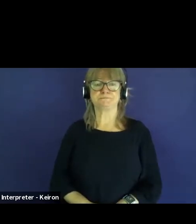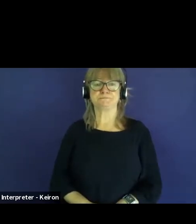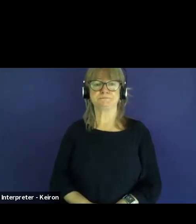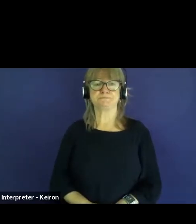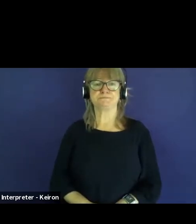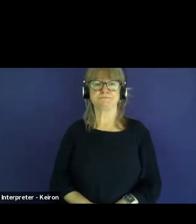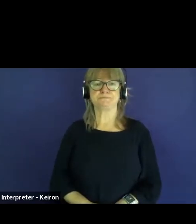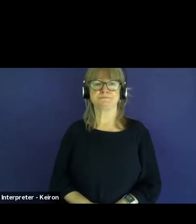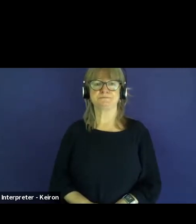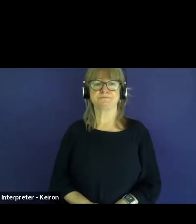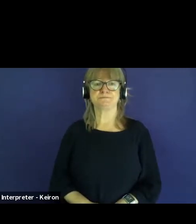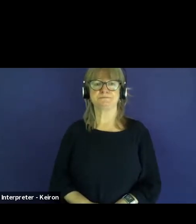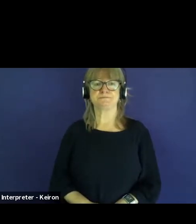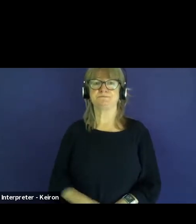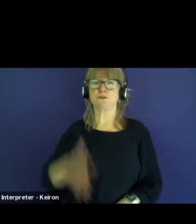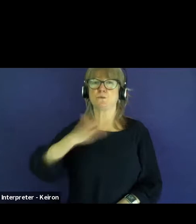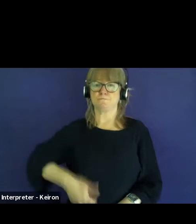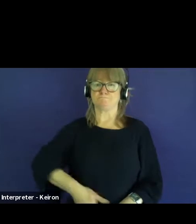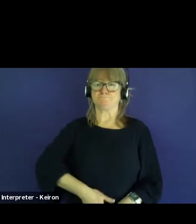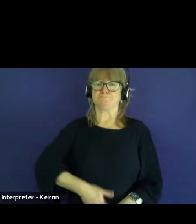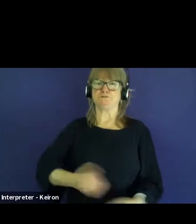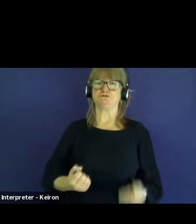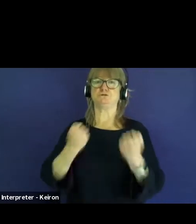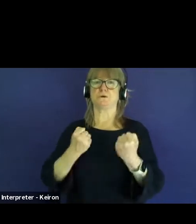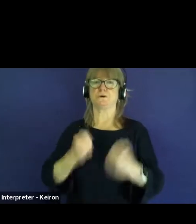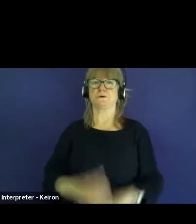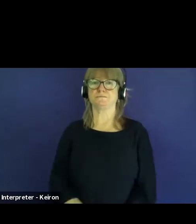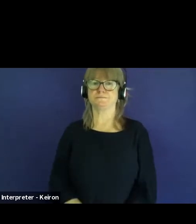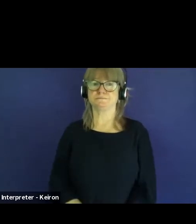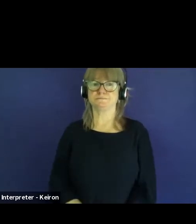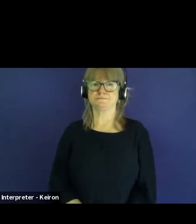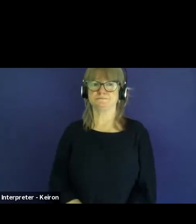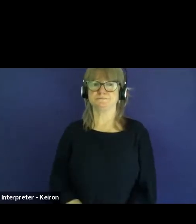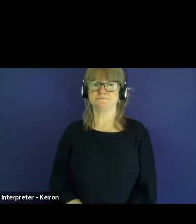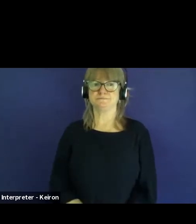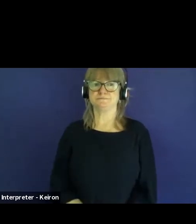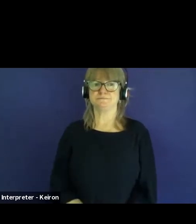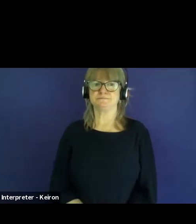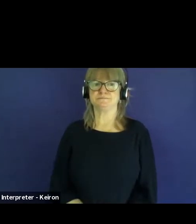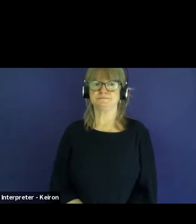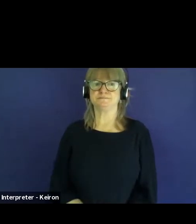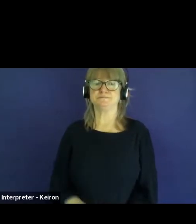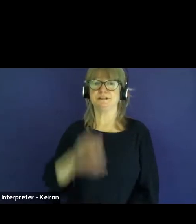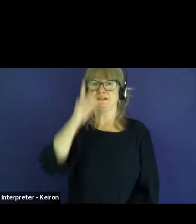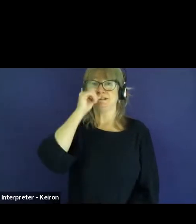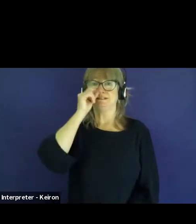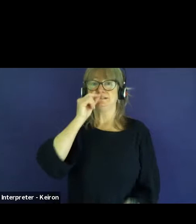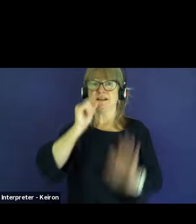That's the area we're targeting. Remember, we can regress it. Heels to the